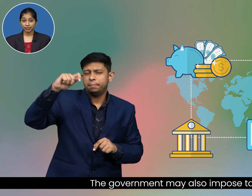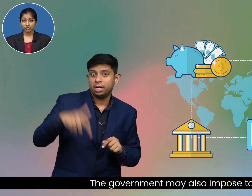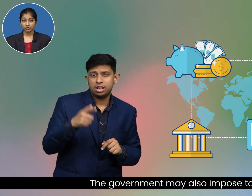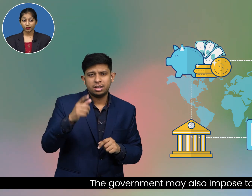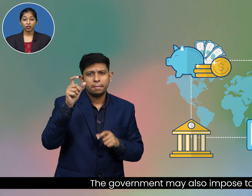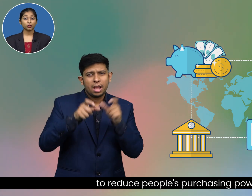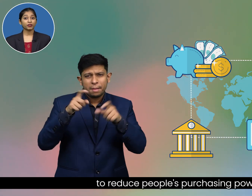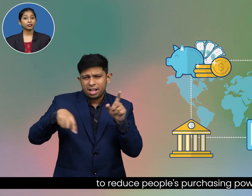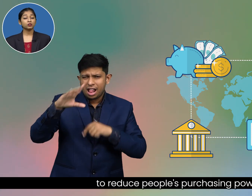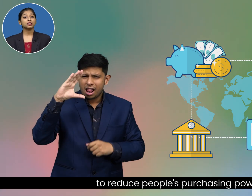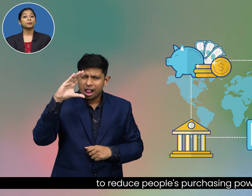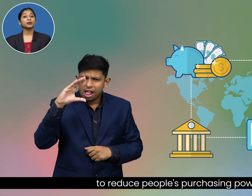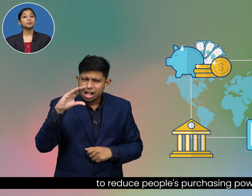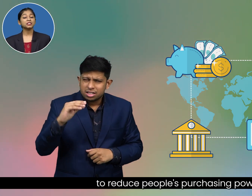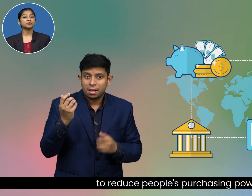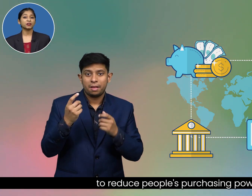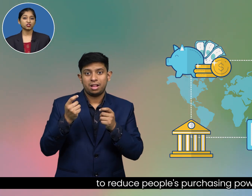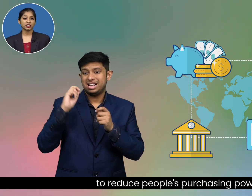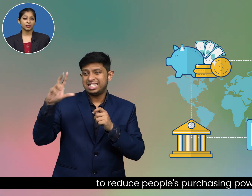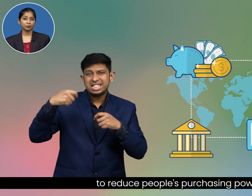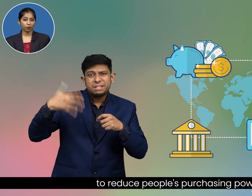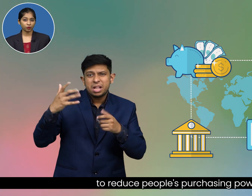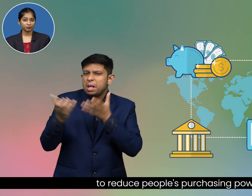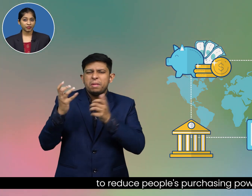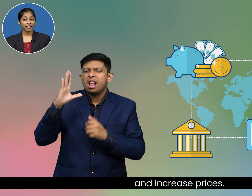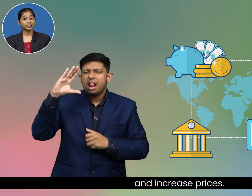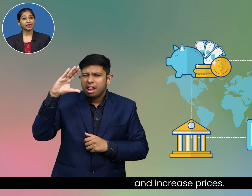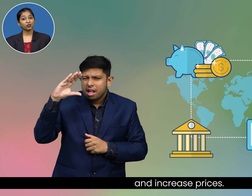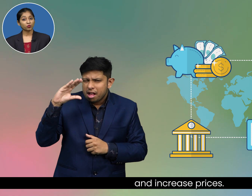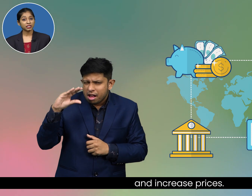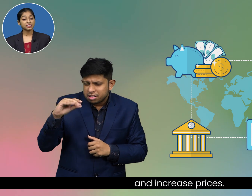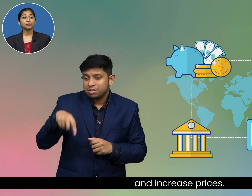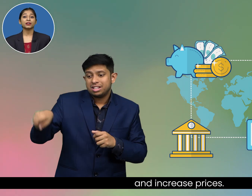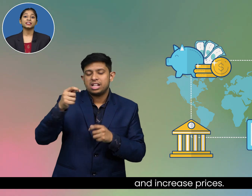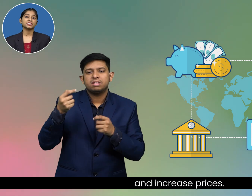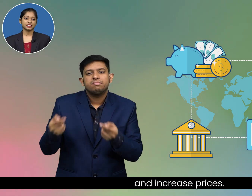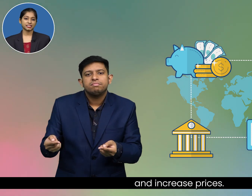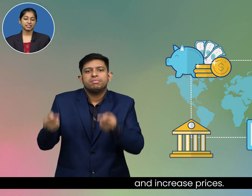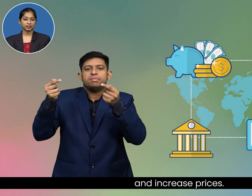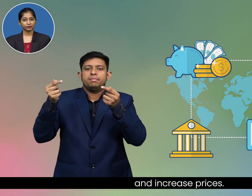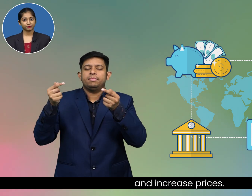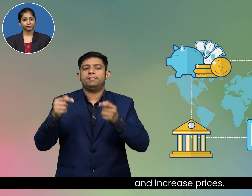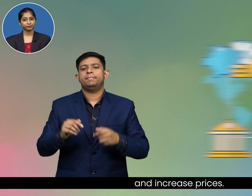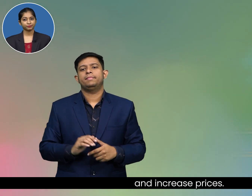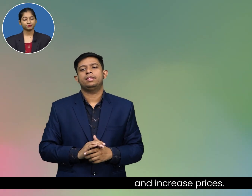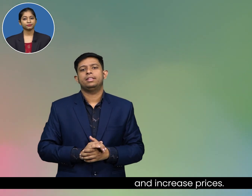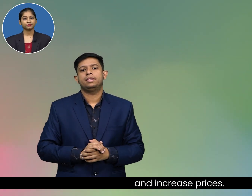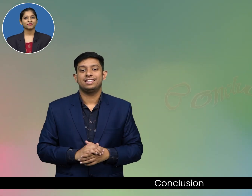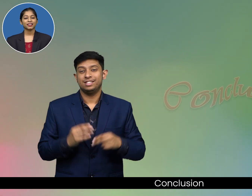impose taxes to reduce people's purchasing power and increase prices.